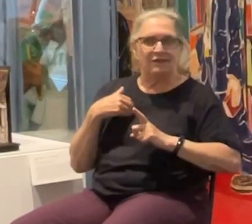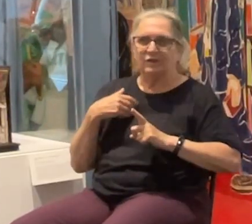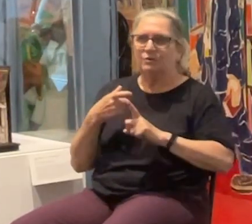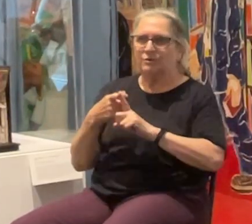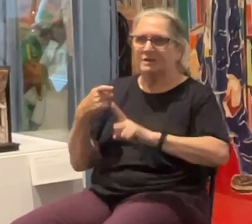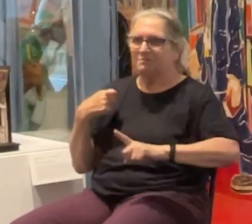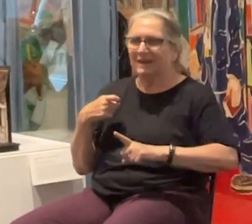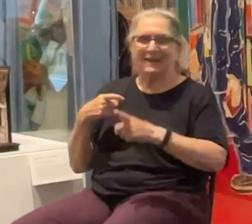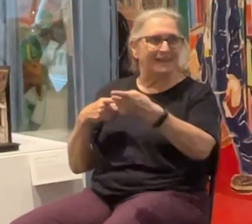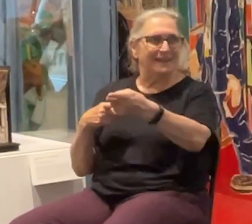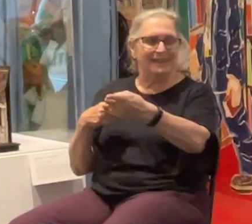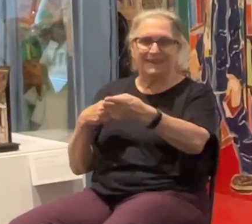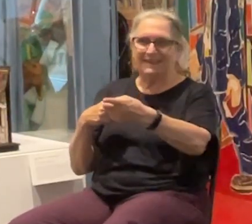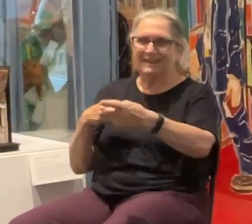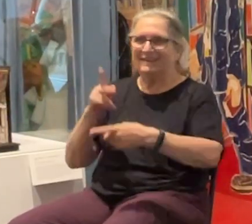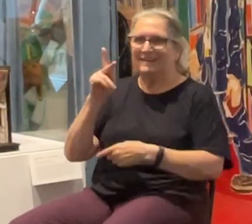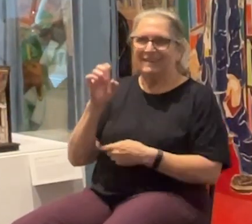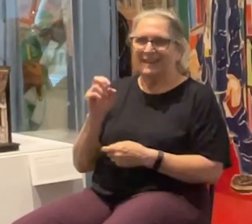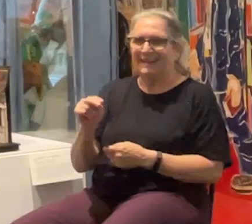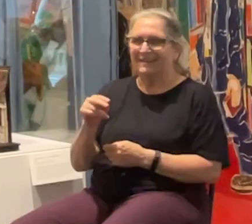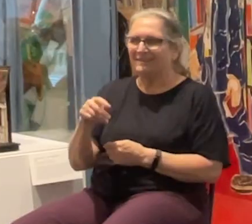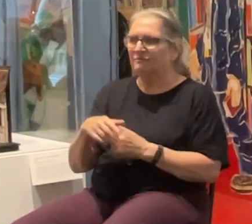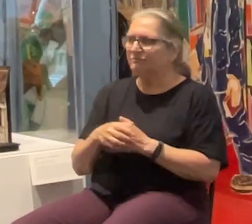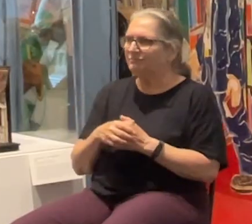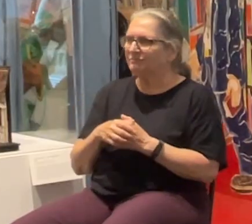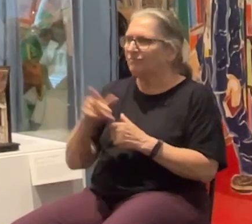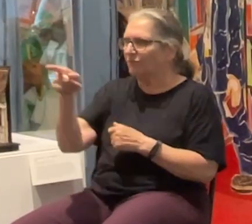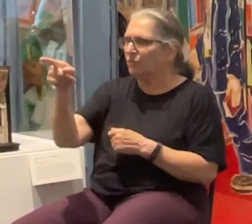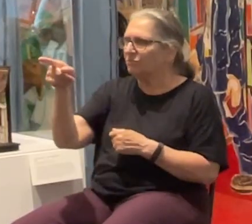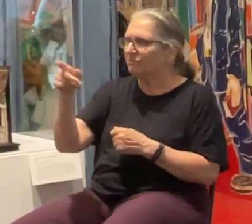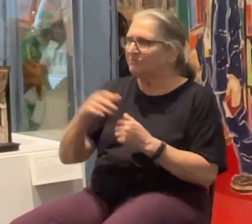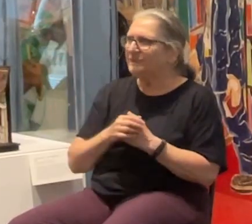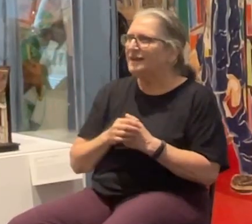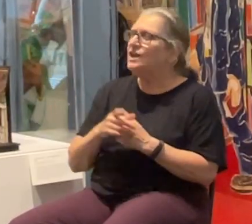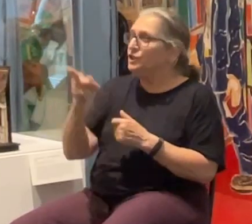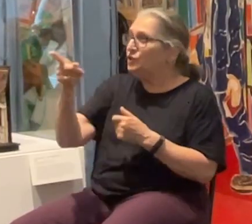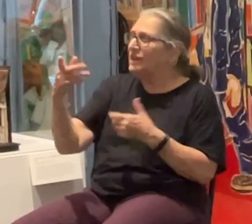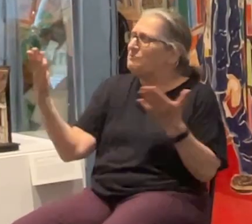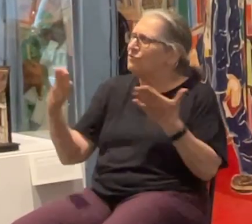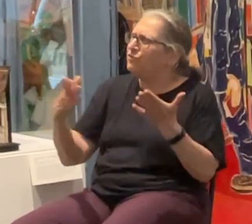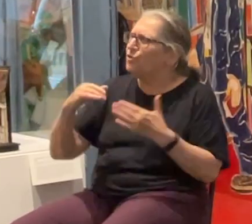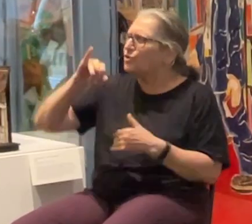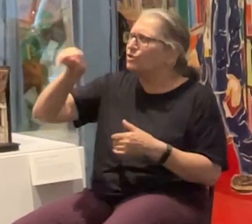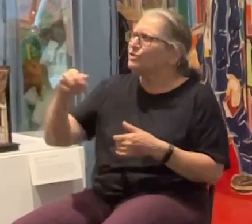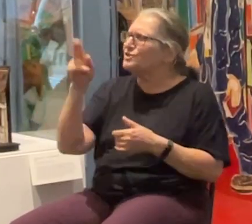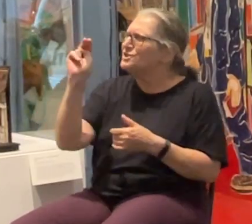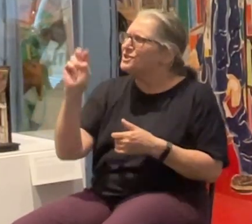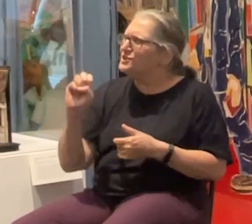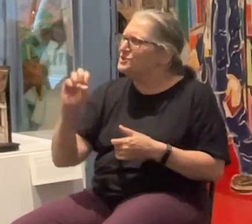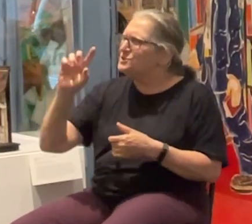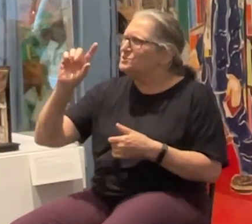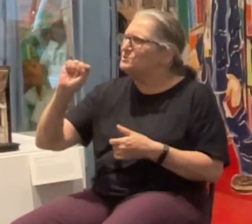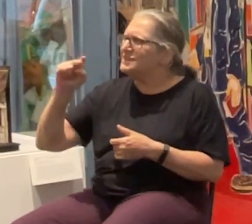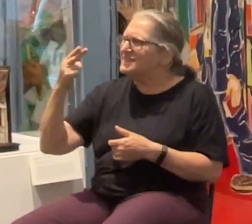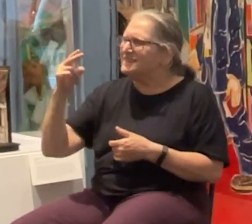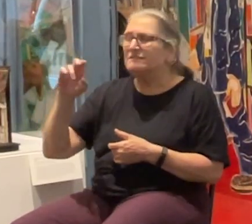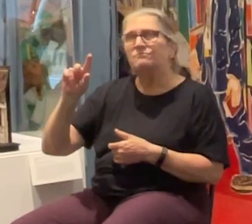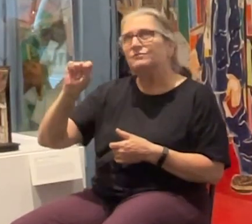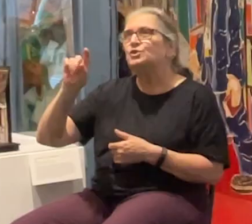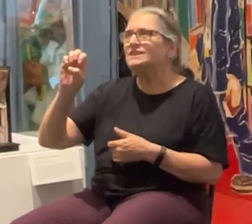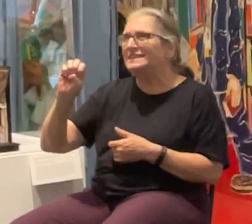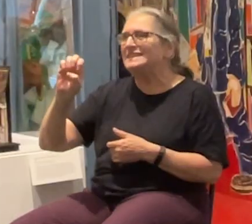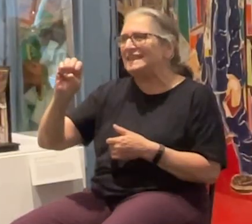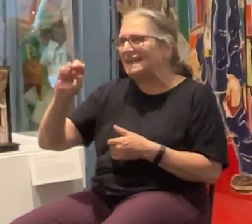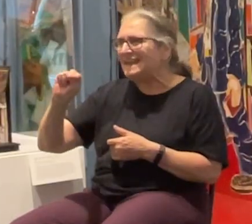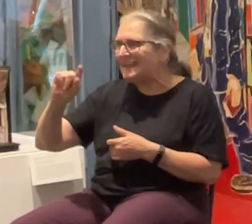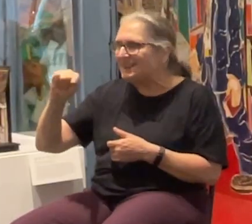Ken. And I was so excited when I finally met you. Yeah. You were here for a Juneteenth event, or maybe I met you before that in the 90s. And I was like, wait a minute, are